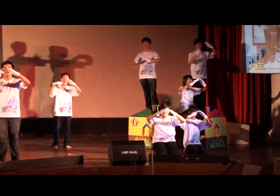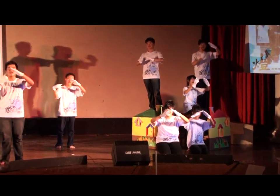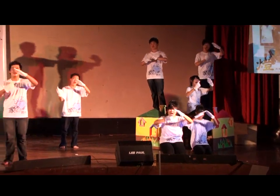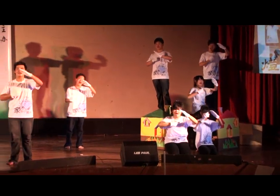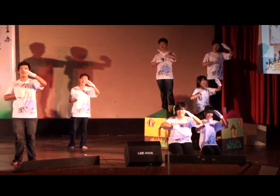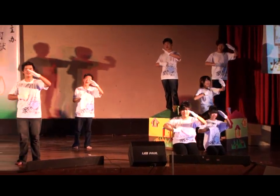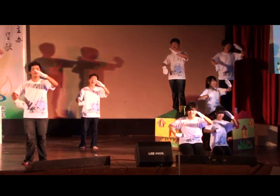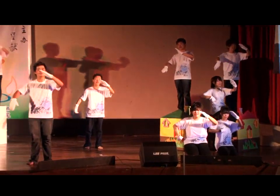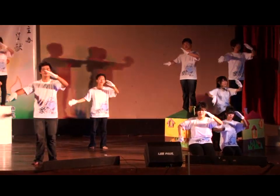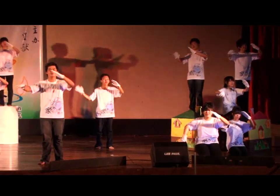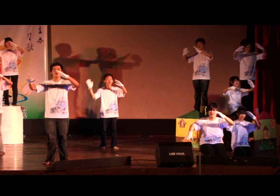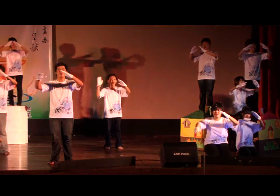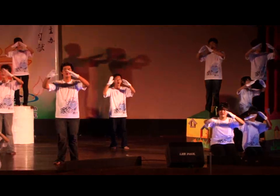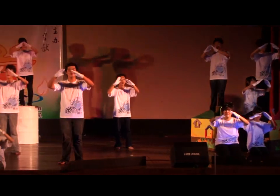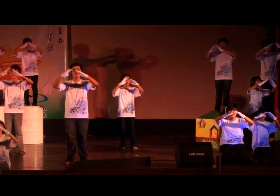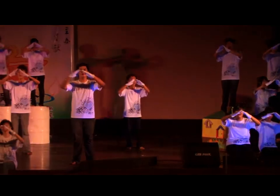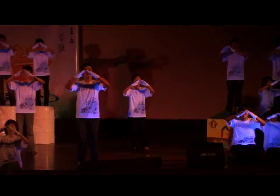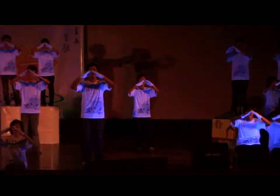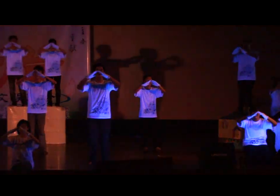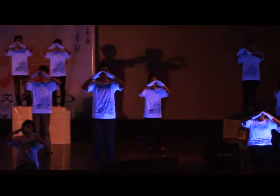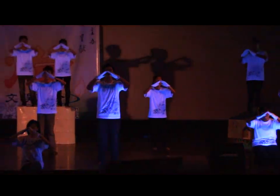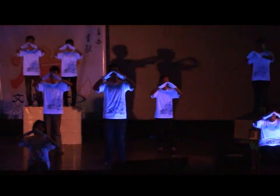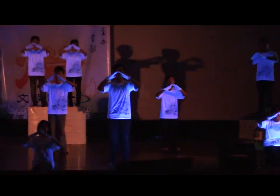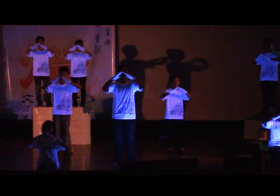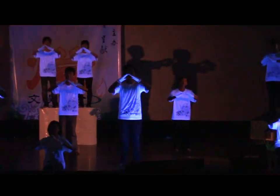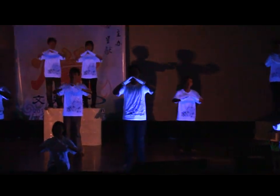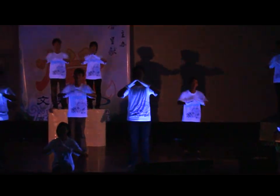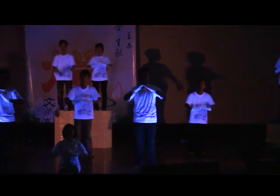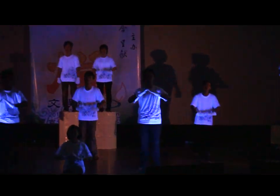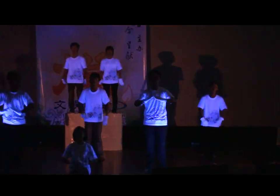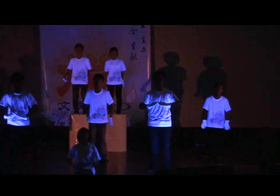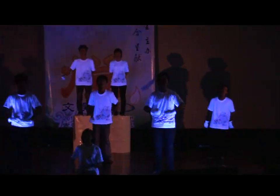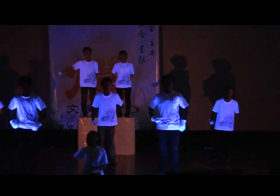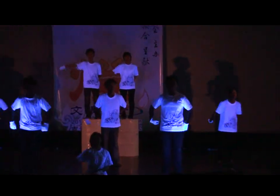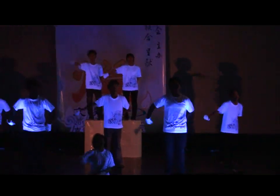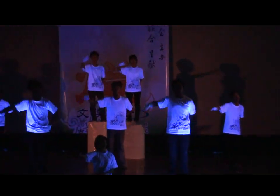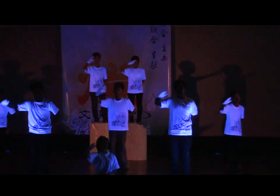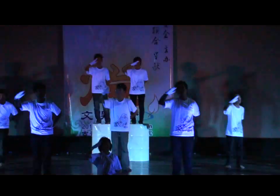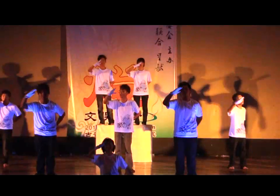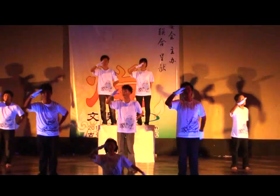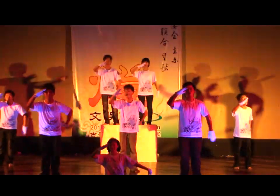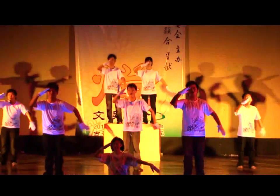I'm ready to go home Let me go